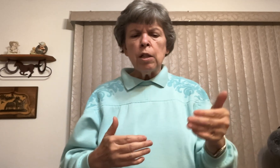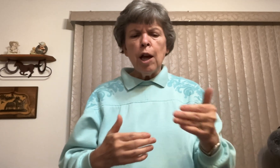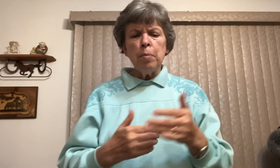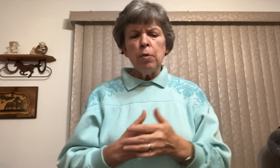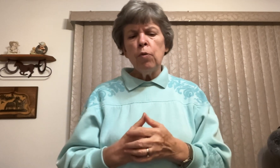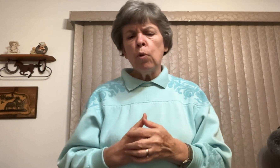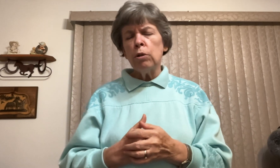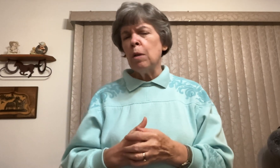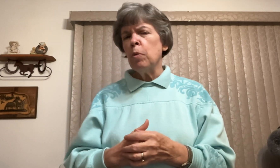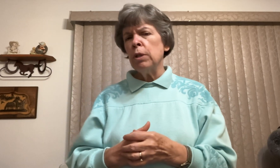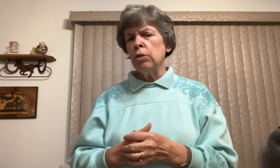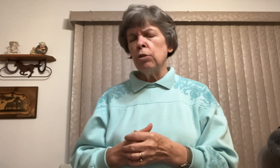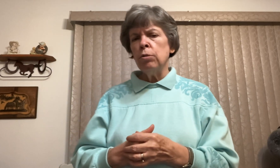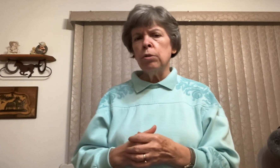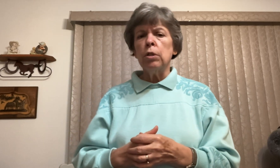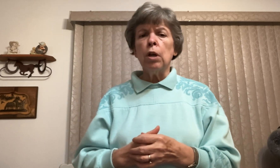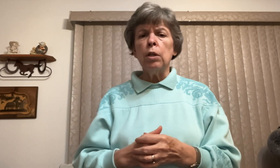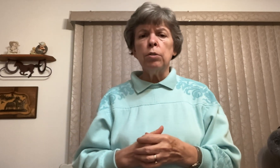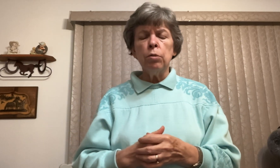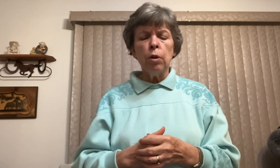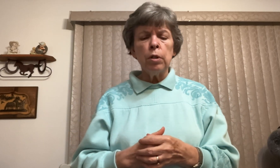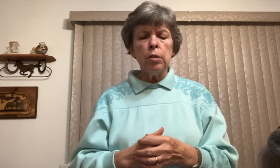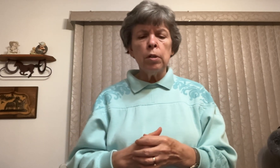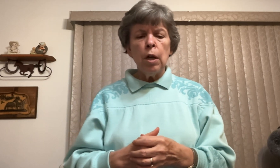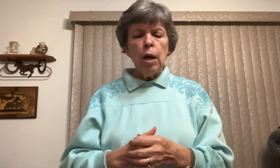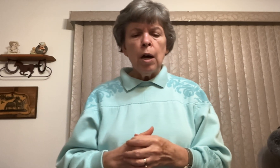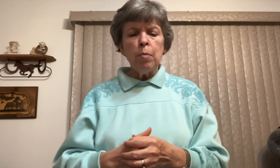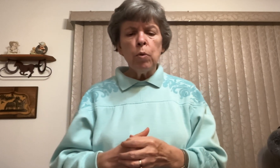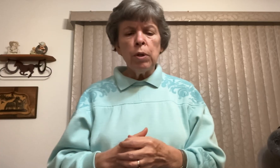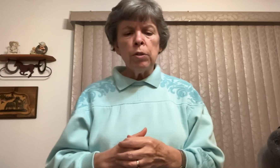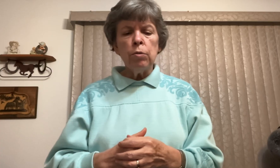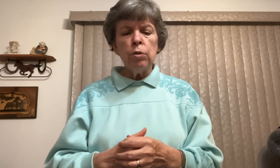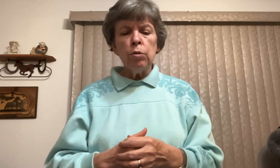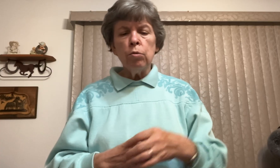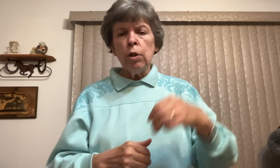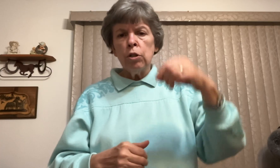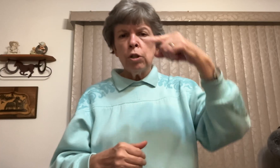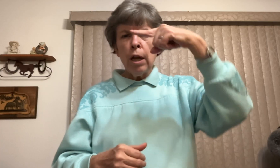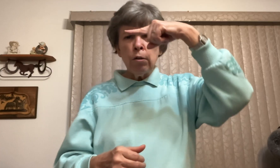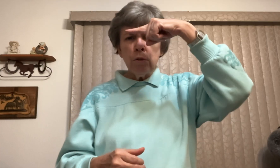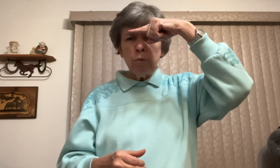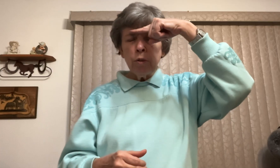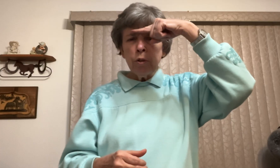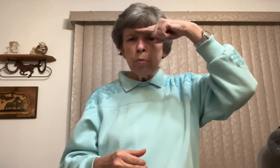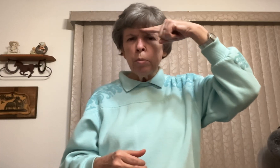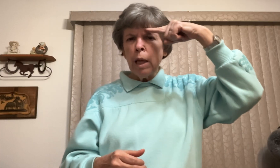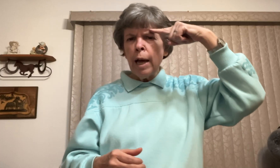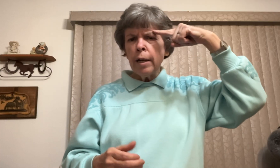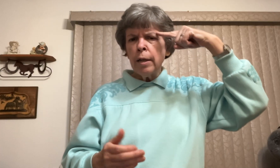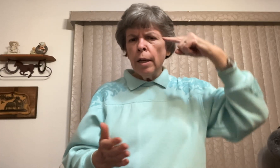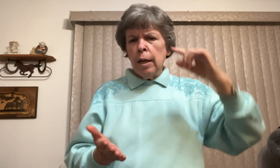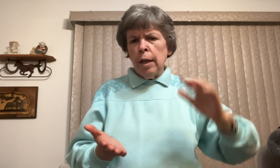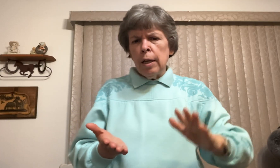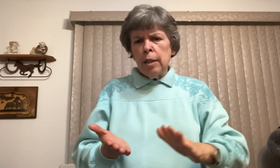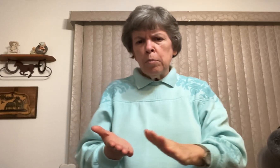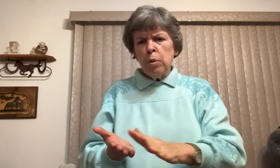line before, so I'm going to choose to not do darkness. I'm going to do shadows, which is black, and then putting